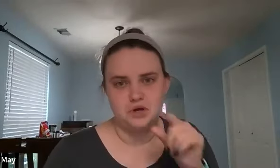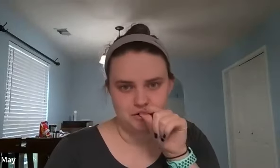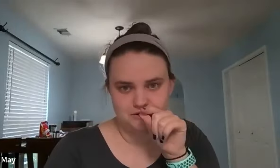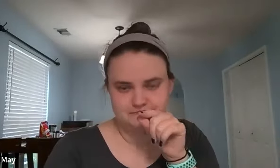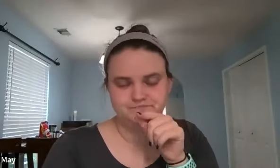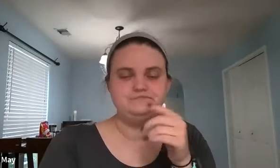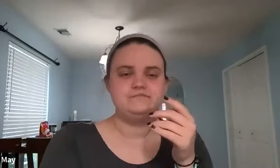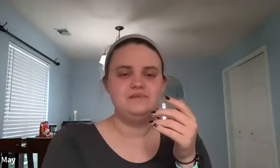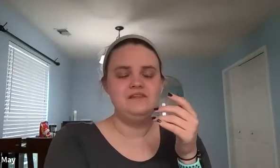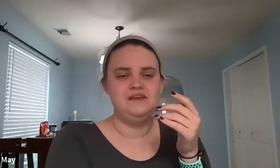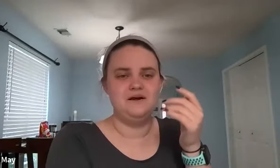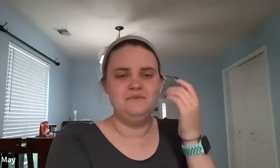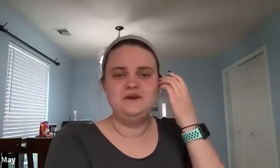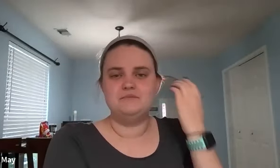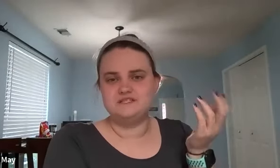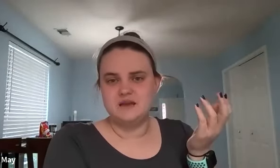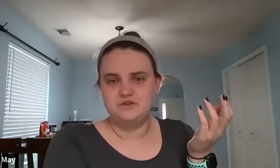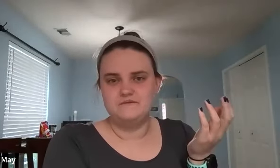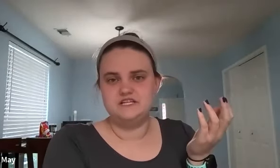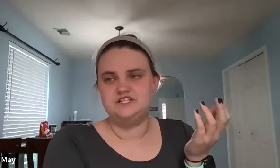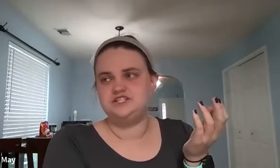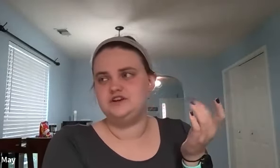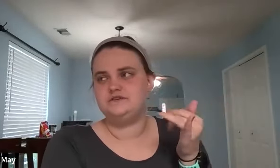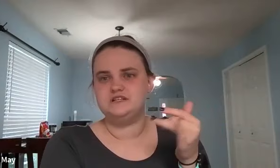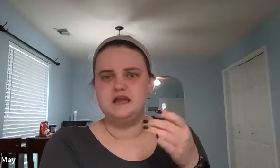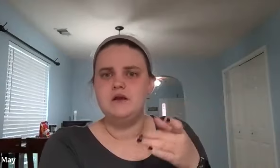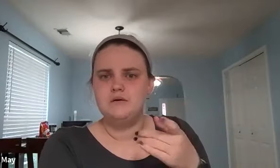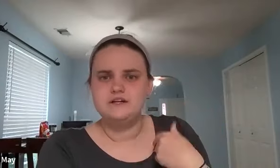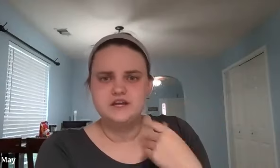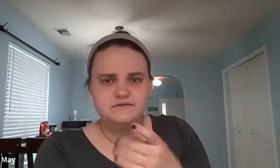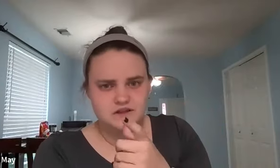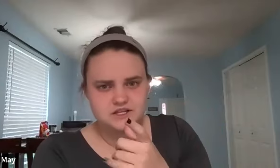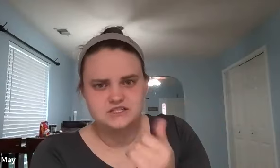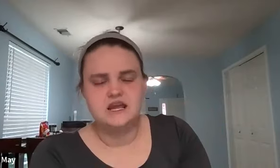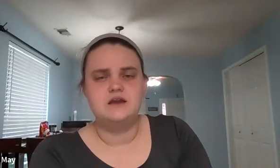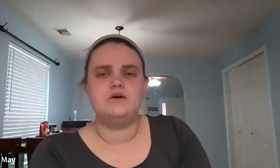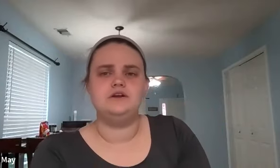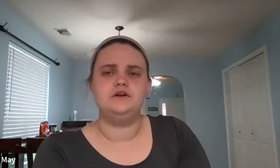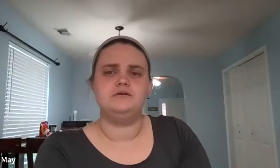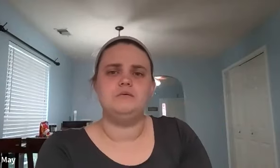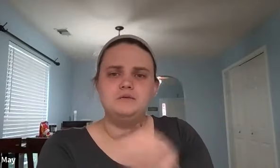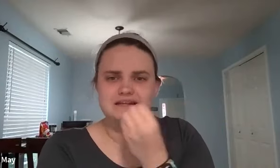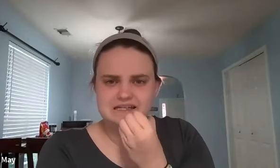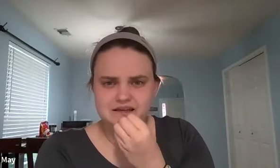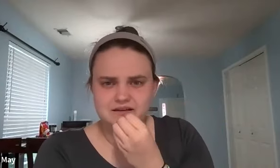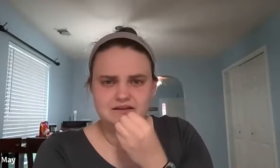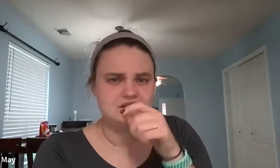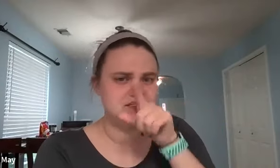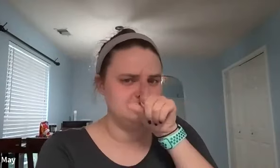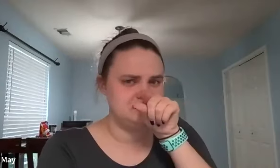bird. Most of the time with conversations, you know, if you're saying, what do you have for lunch today? Or, you know, what do you want to eat? And if they say